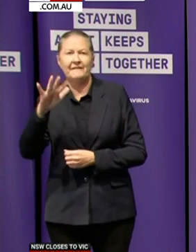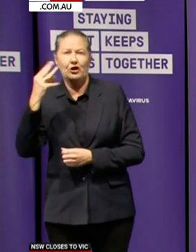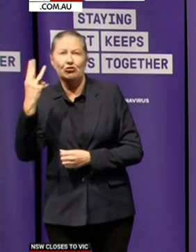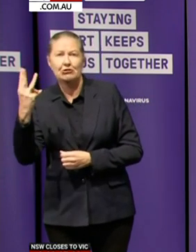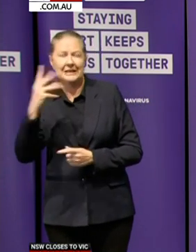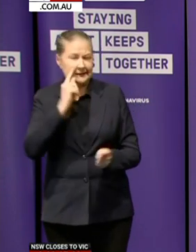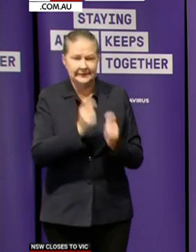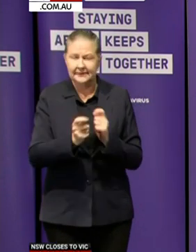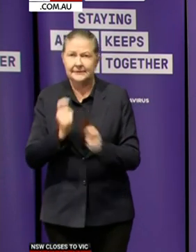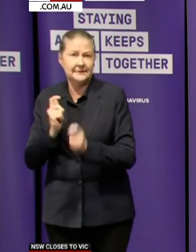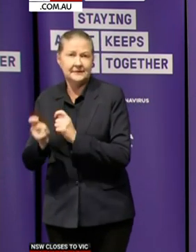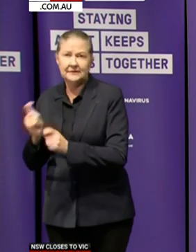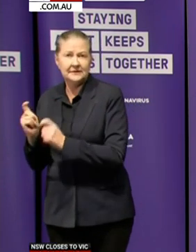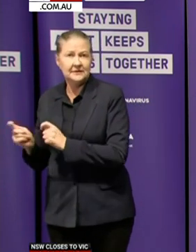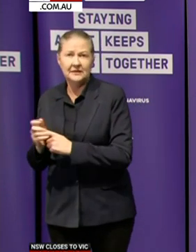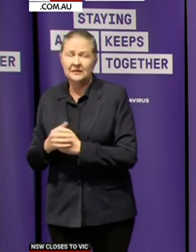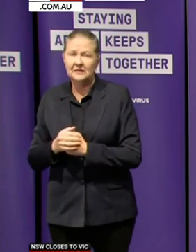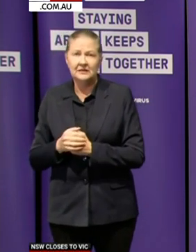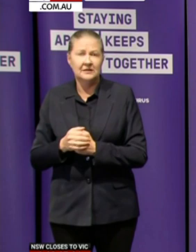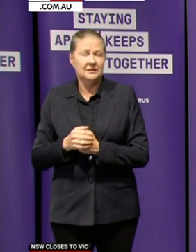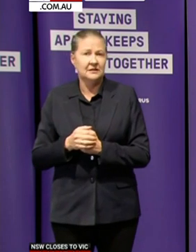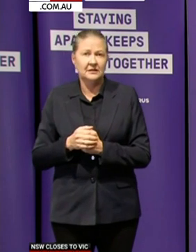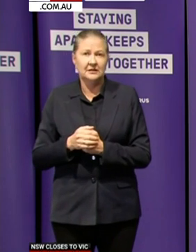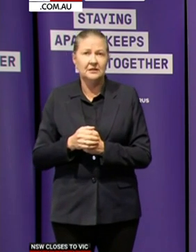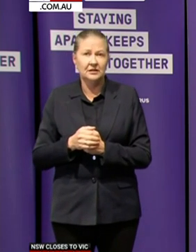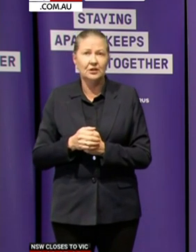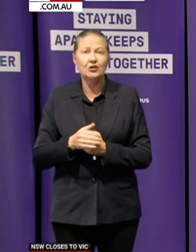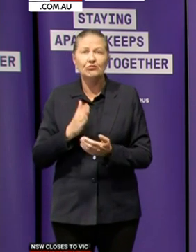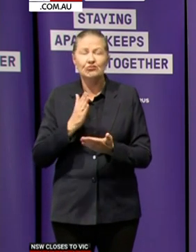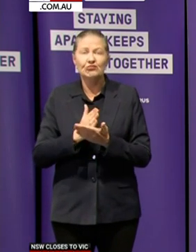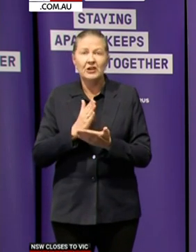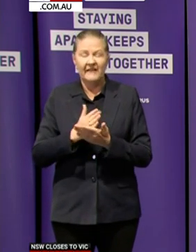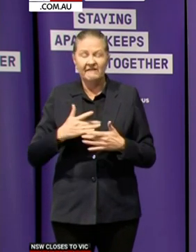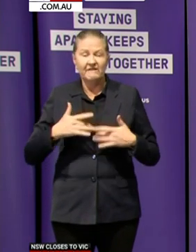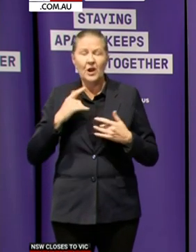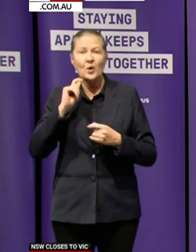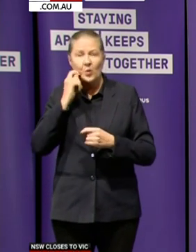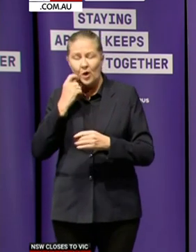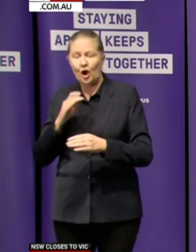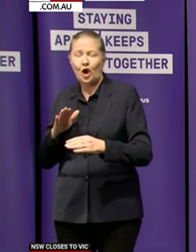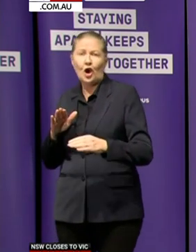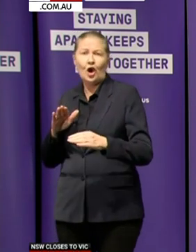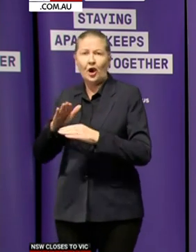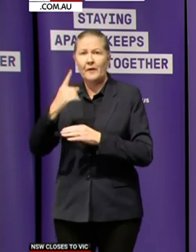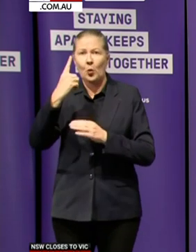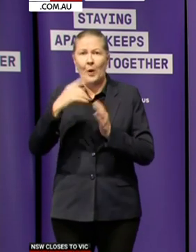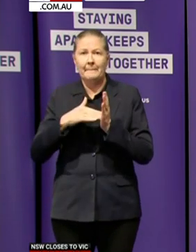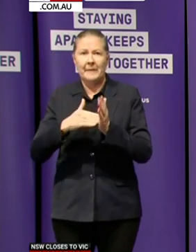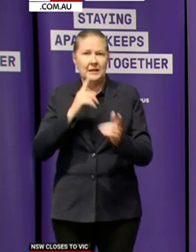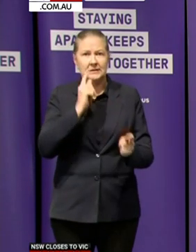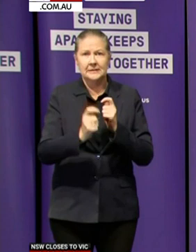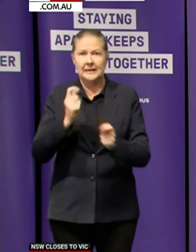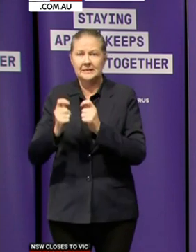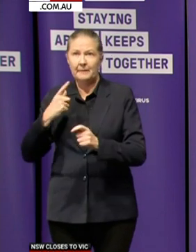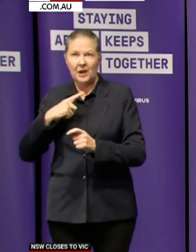979,253 tests. It is almost certain that we will breach the 1 million tests when we count testing activity that's